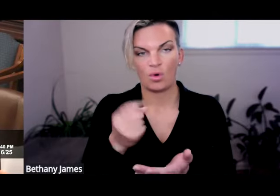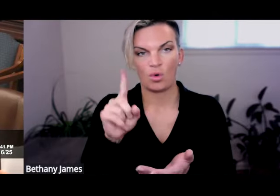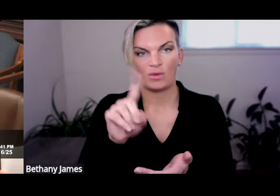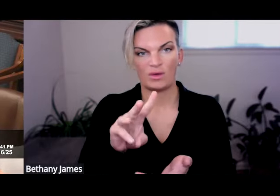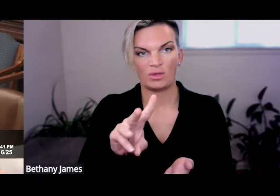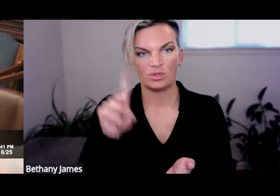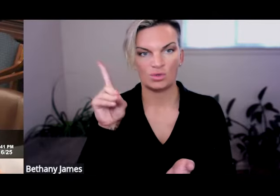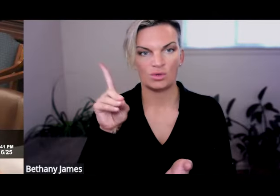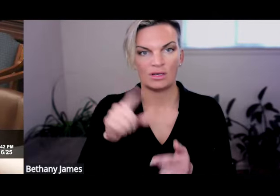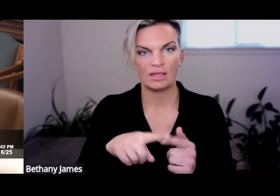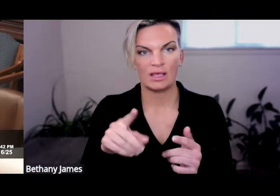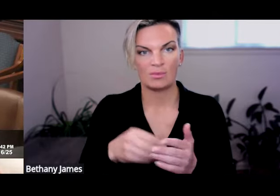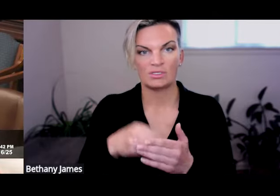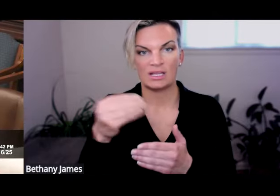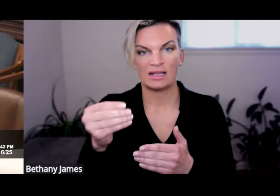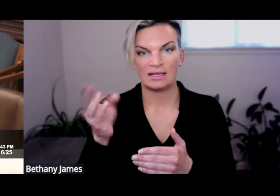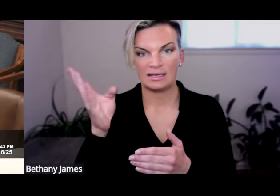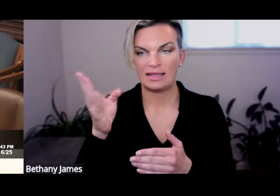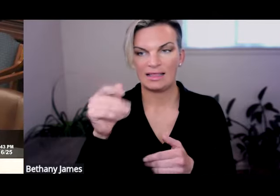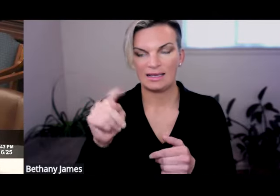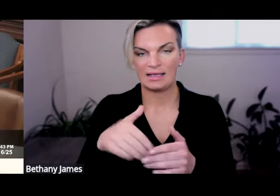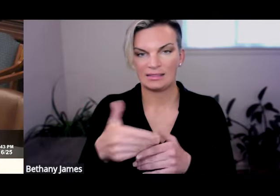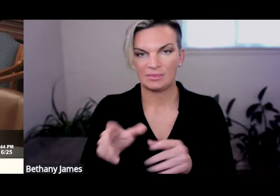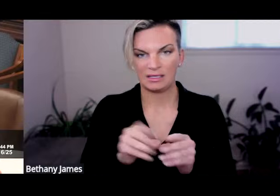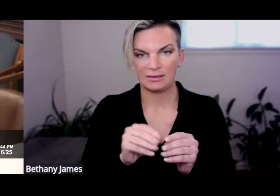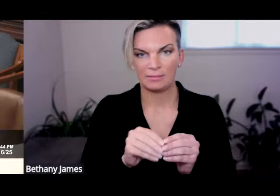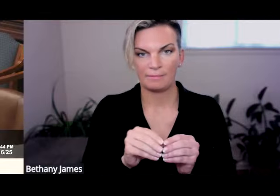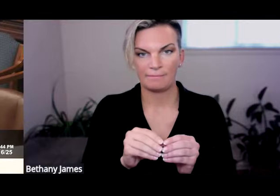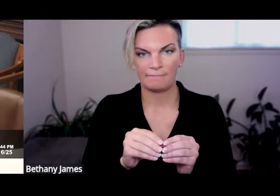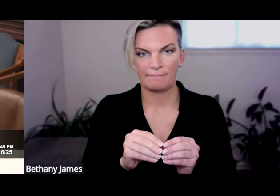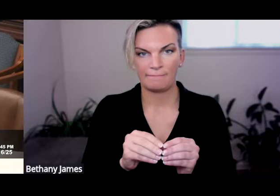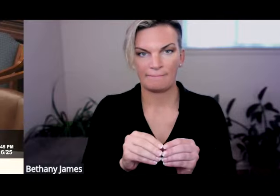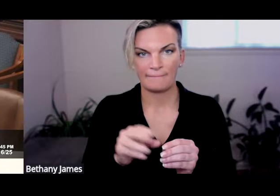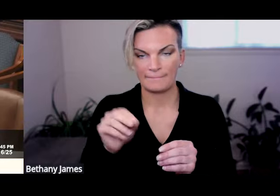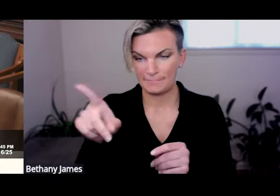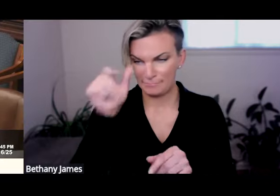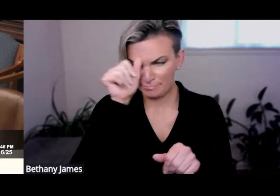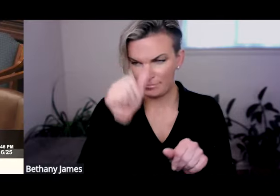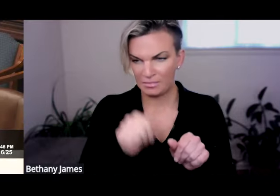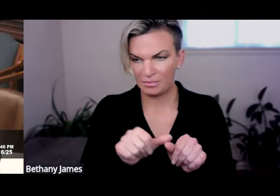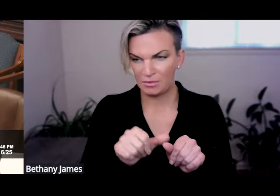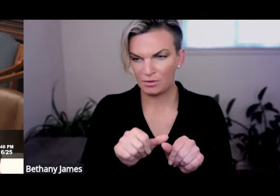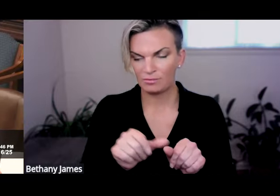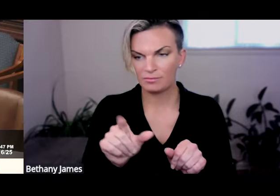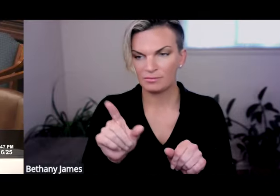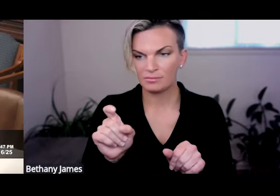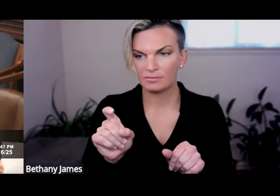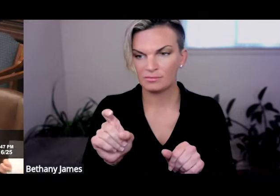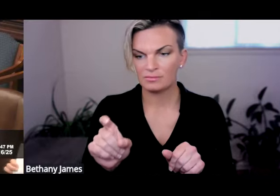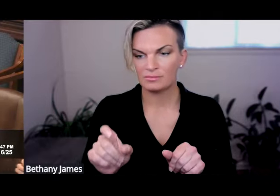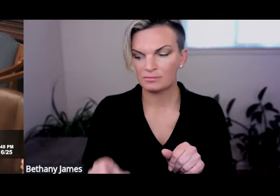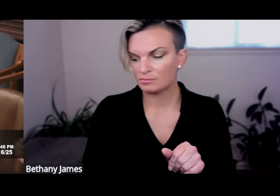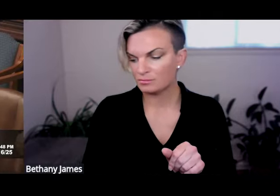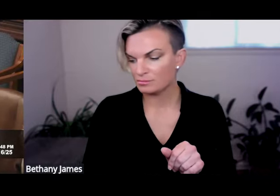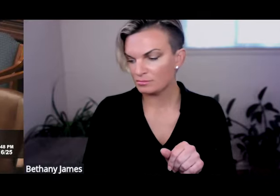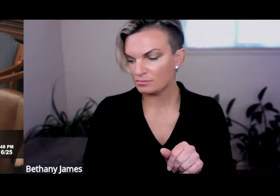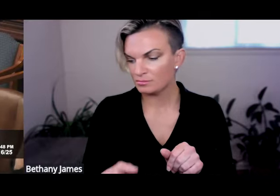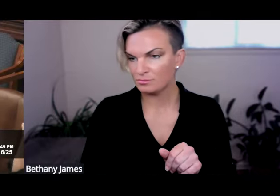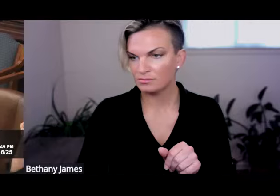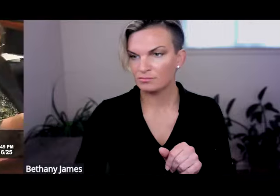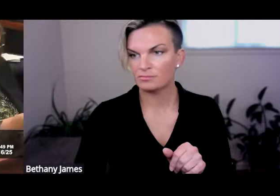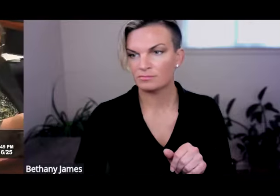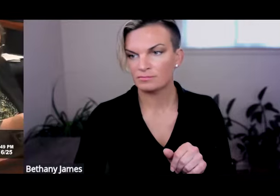presented it at the next meeting, I believe. Is that correct? Remember? I've- Whether, I know, I have a